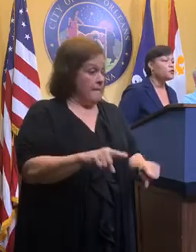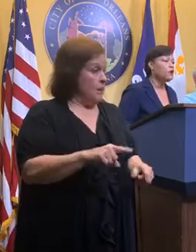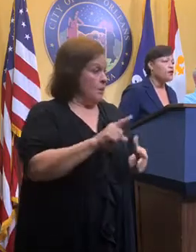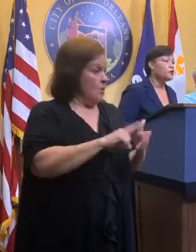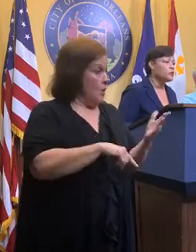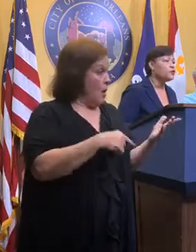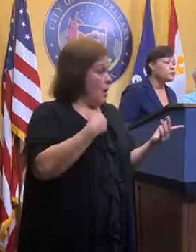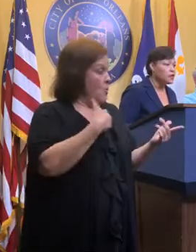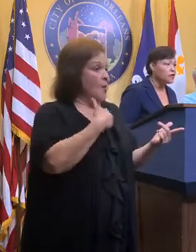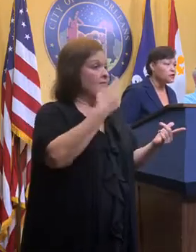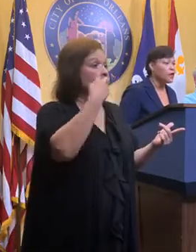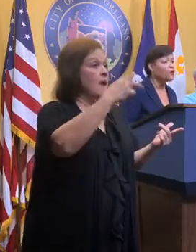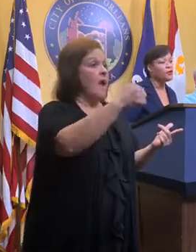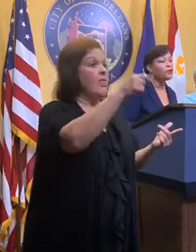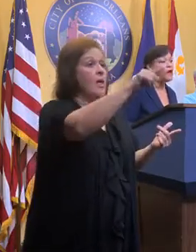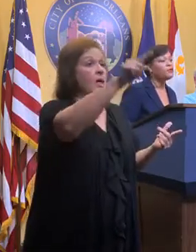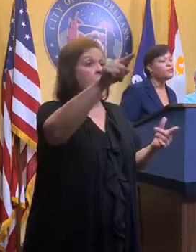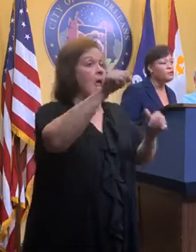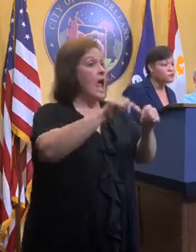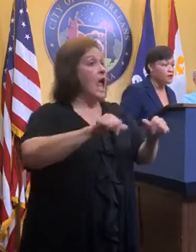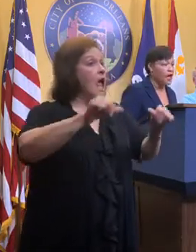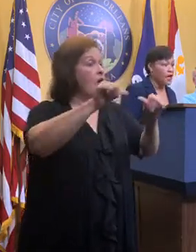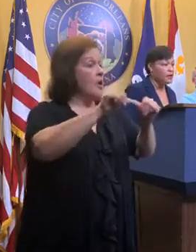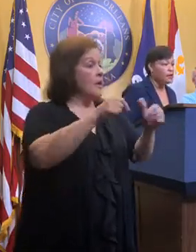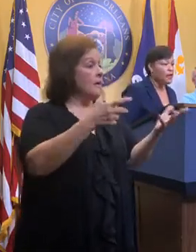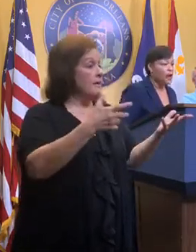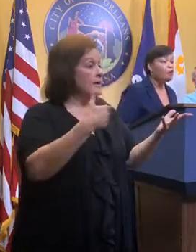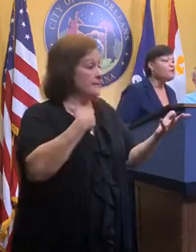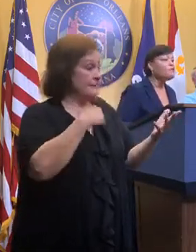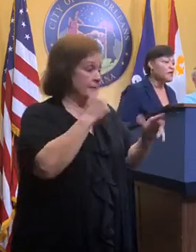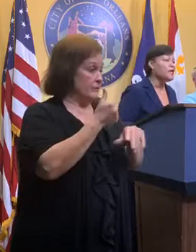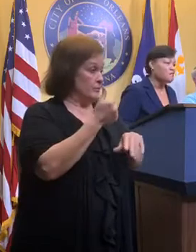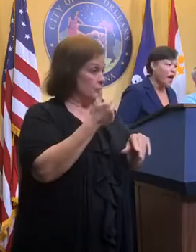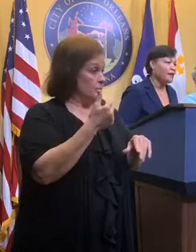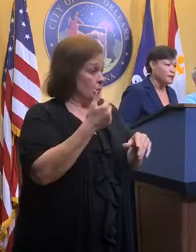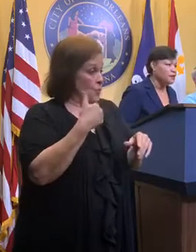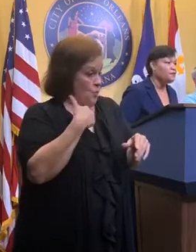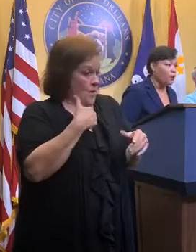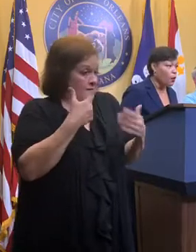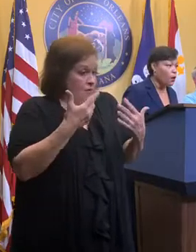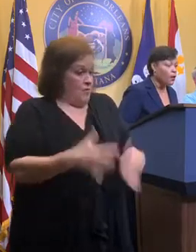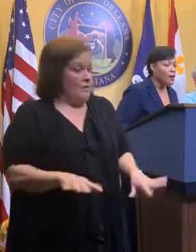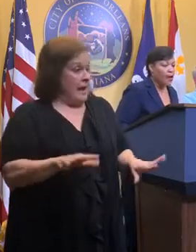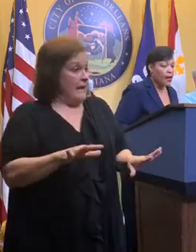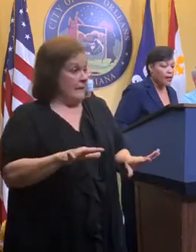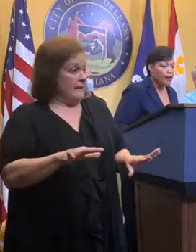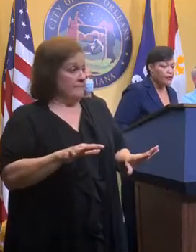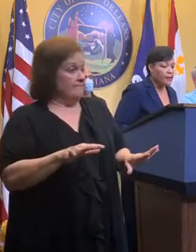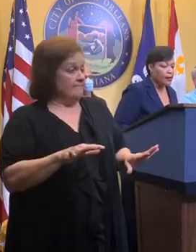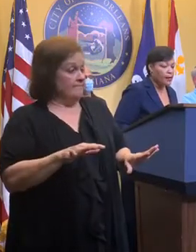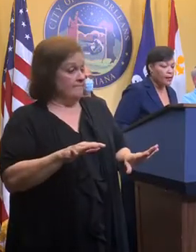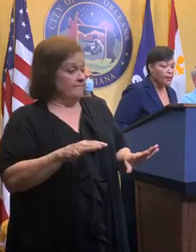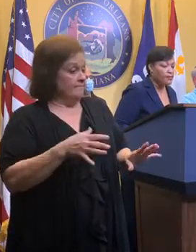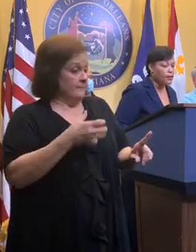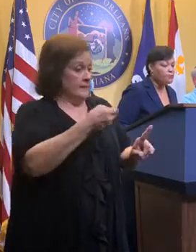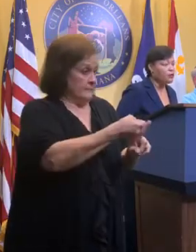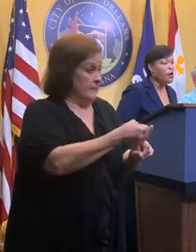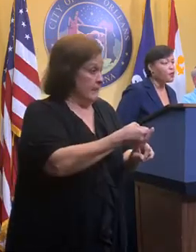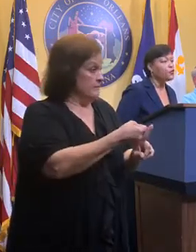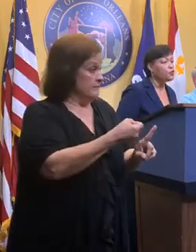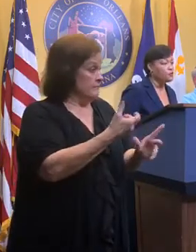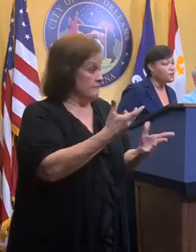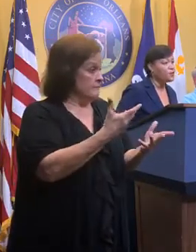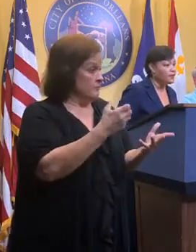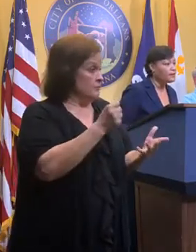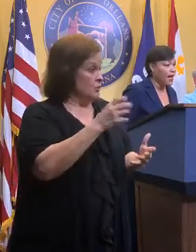happen to other communities, and we're not immune to that. We've been impacted before, and I don't